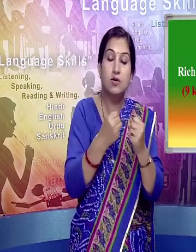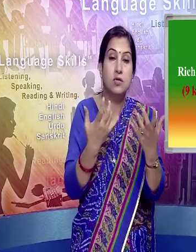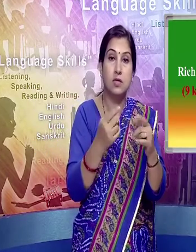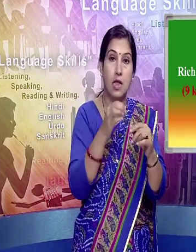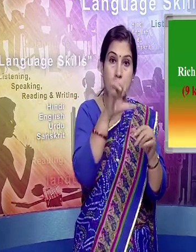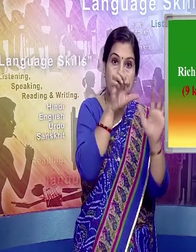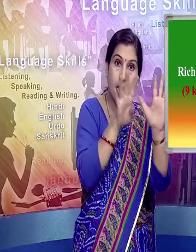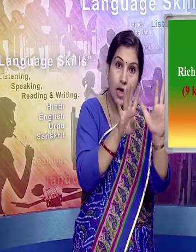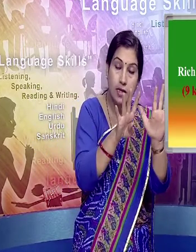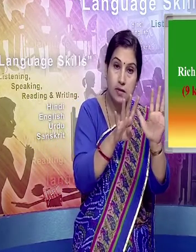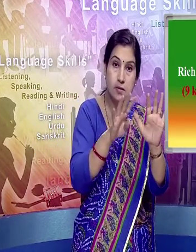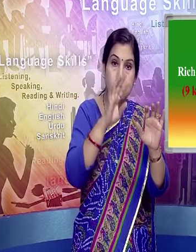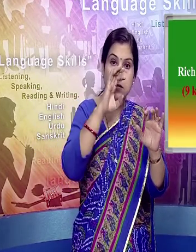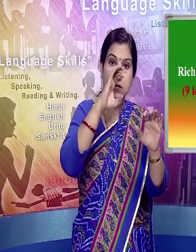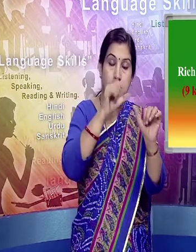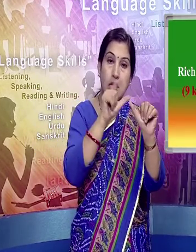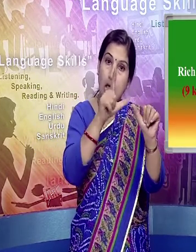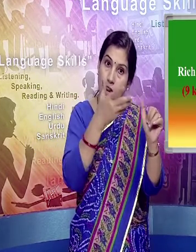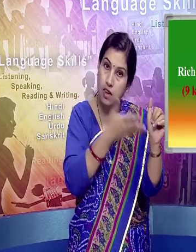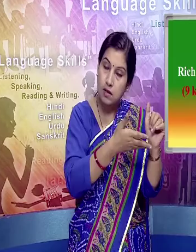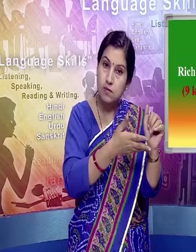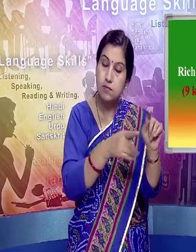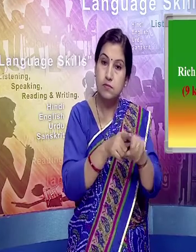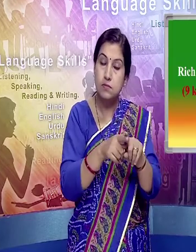which is more than double the amount of carbohydrate.